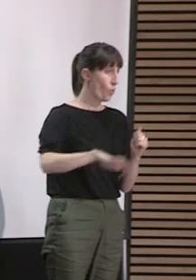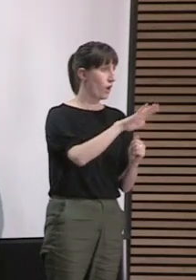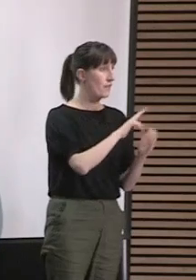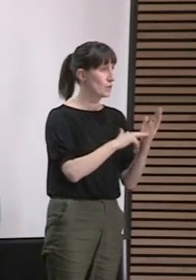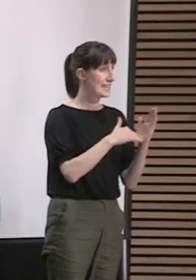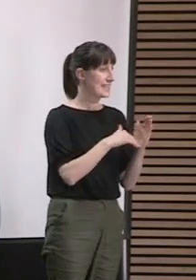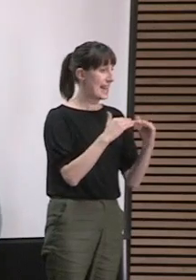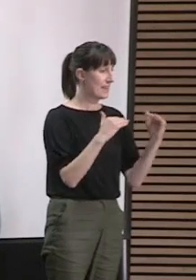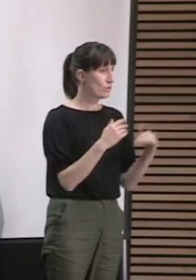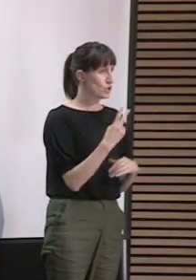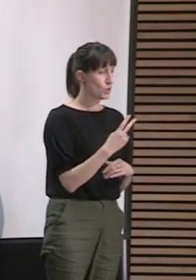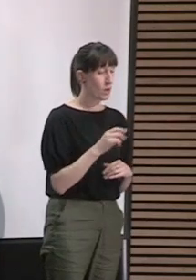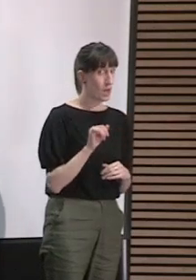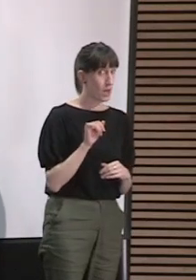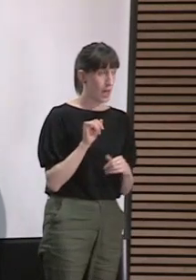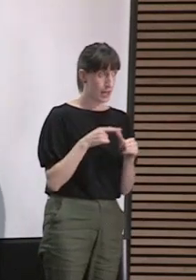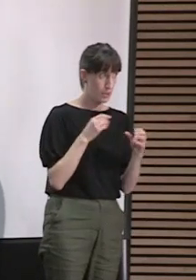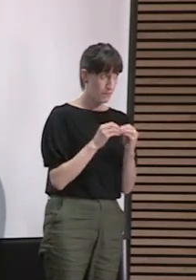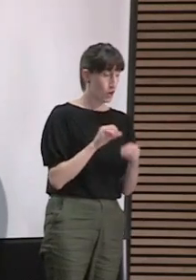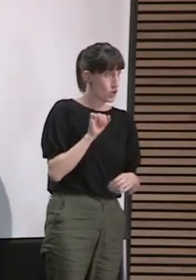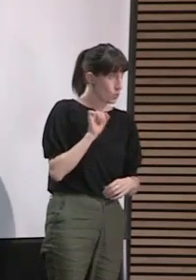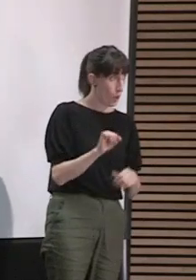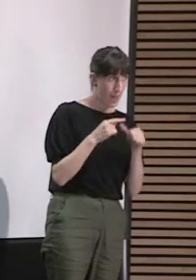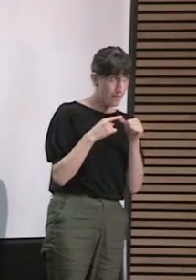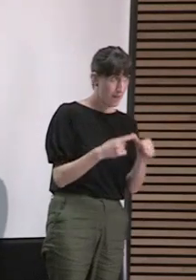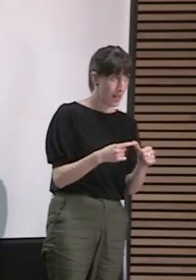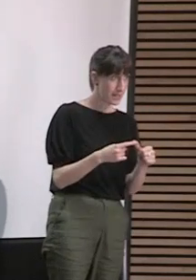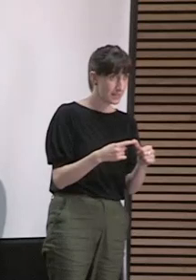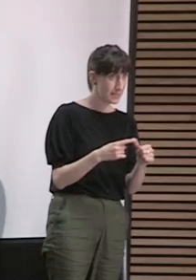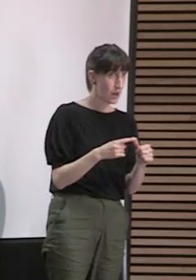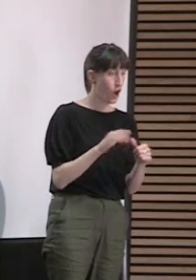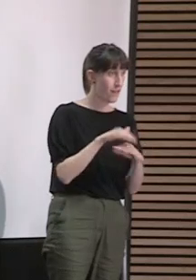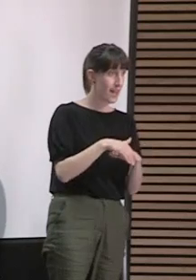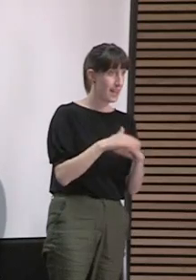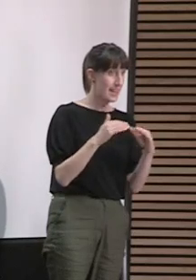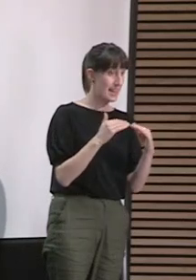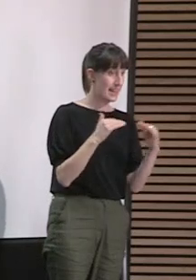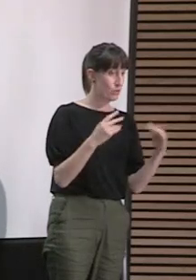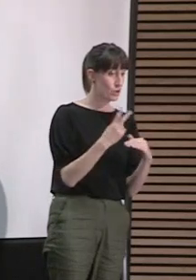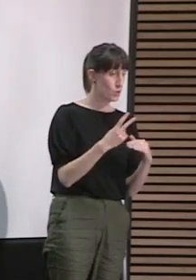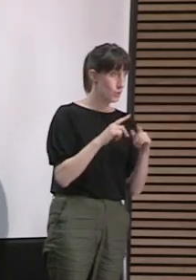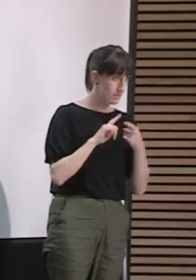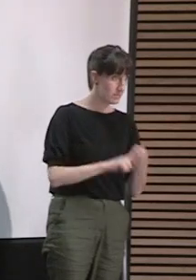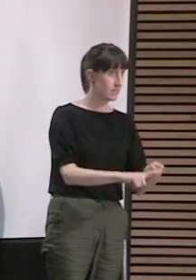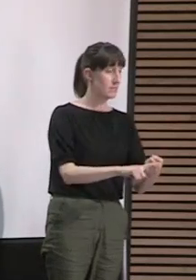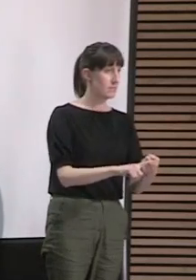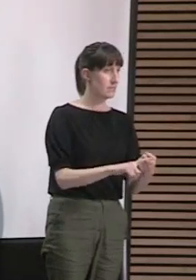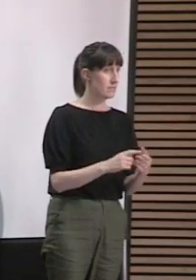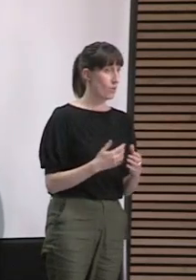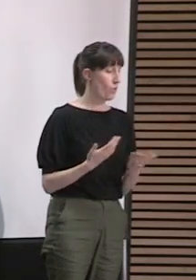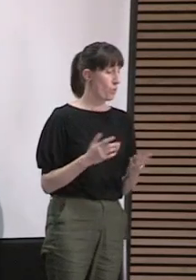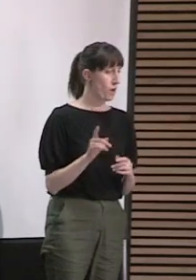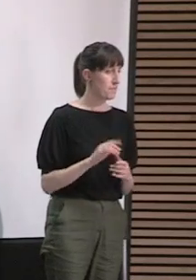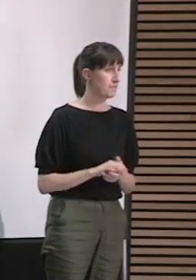advice around where the rest of the country should sit and whether the border with Auckland should remain? Well, our advice was